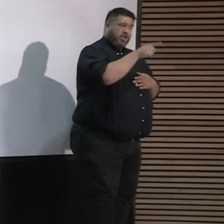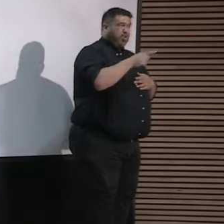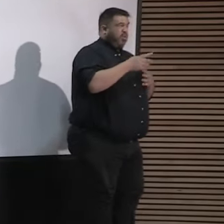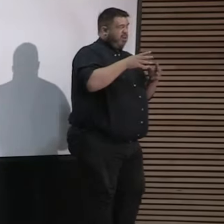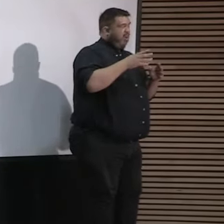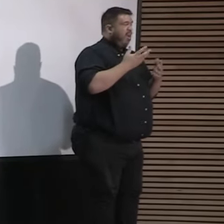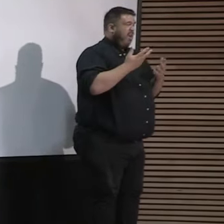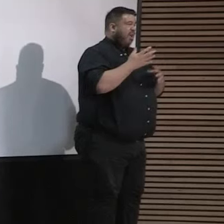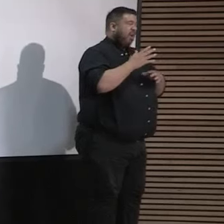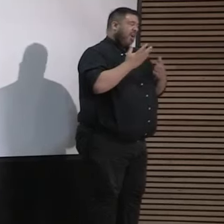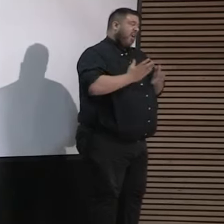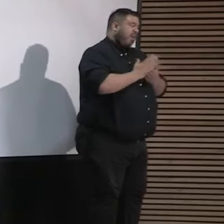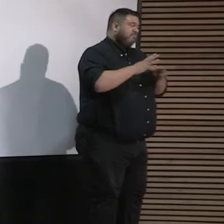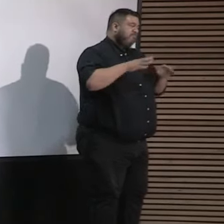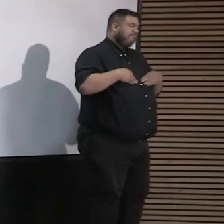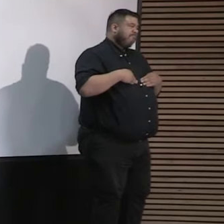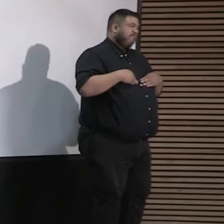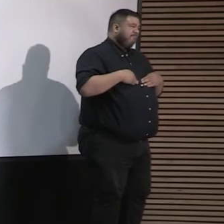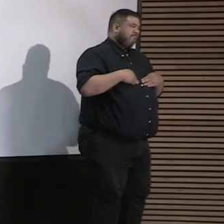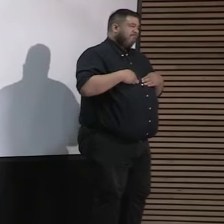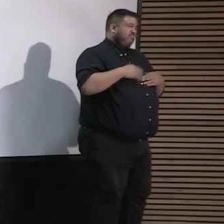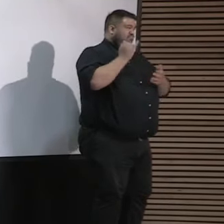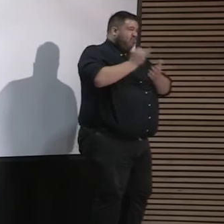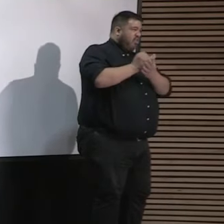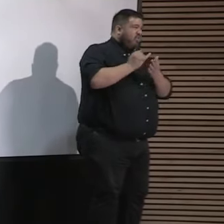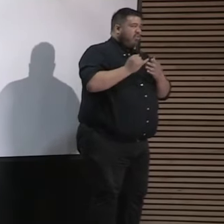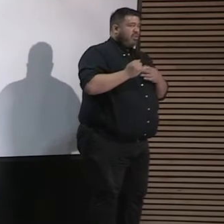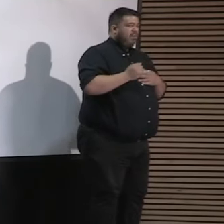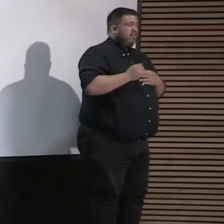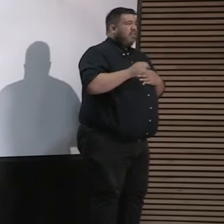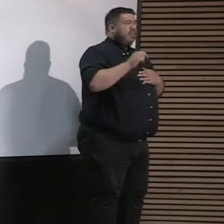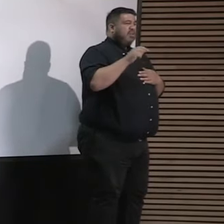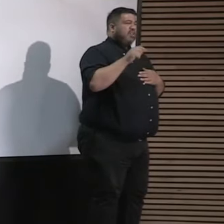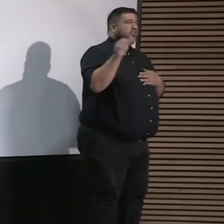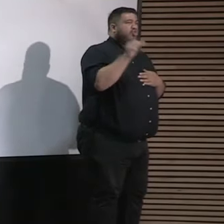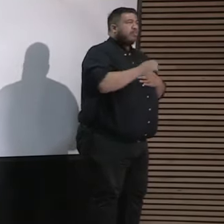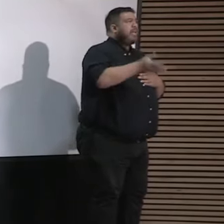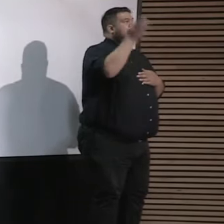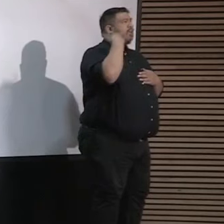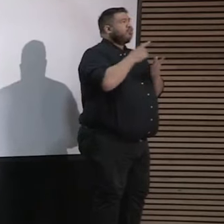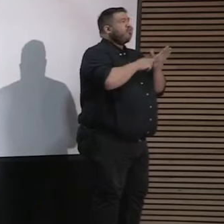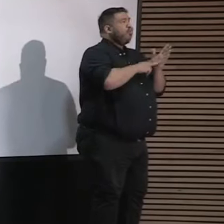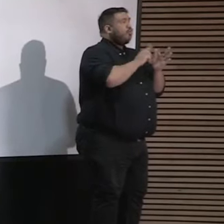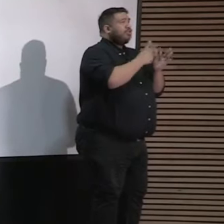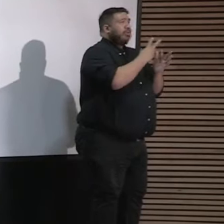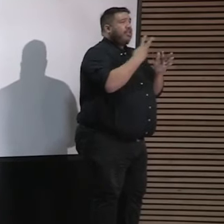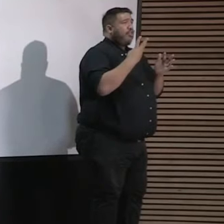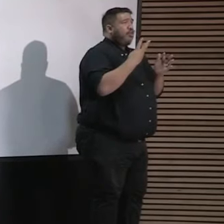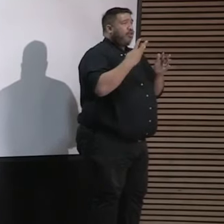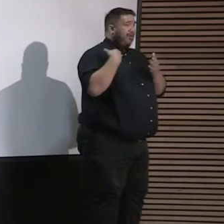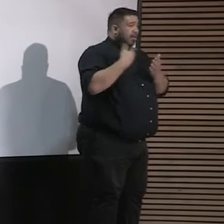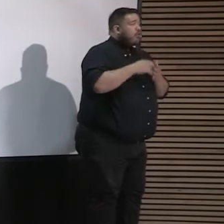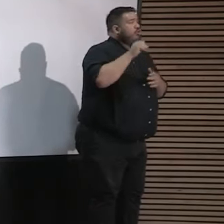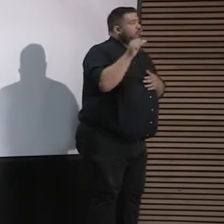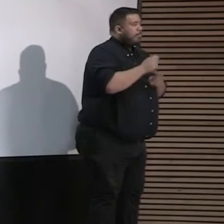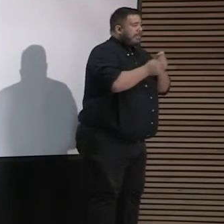your duty to actually test the MIQ facilities? It was supposed to be happening from June 23rd. Look, I think you heard quite